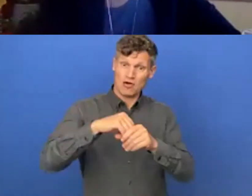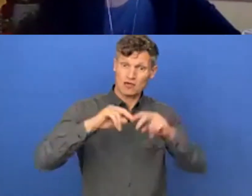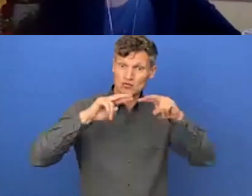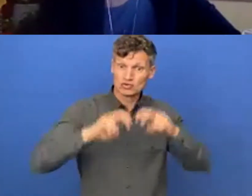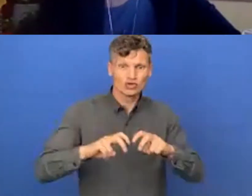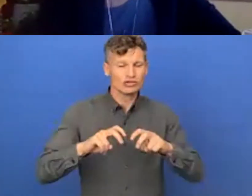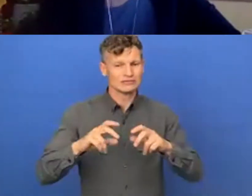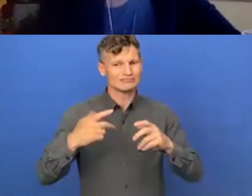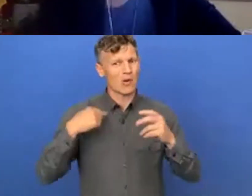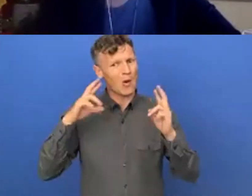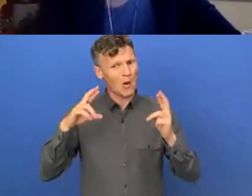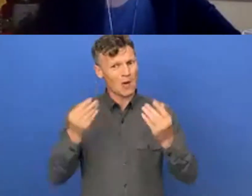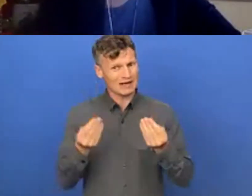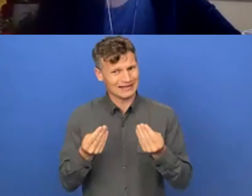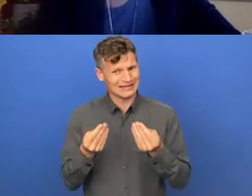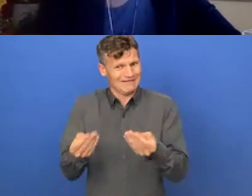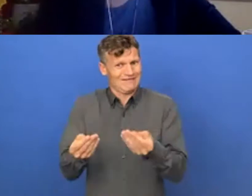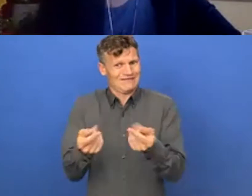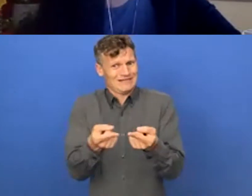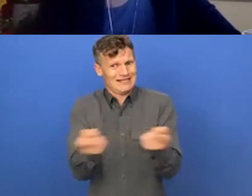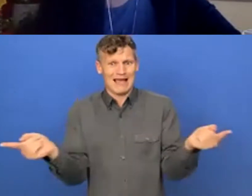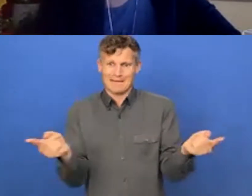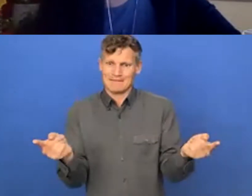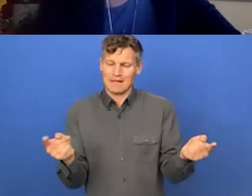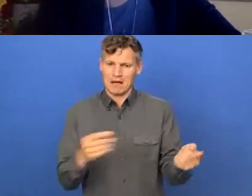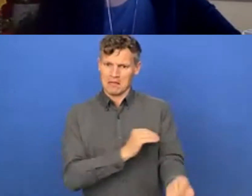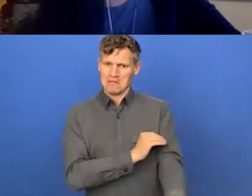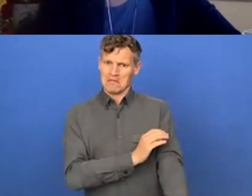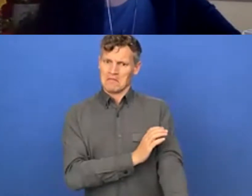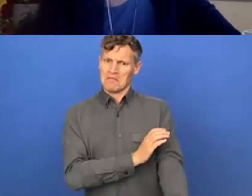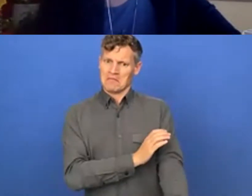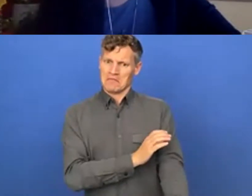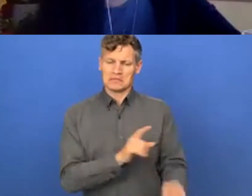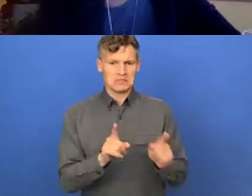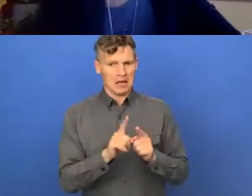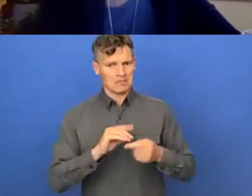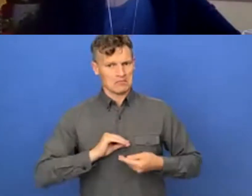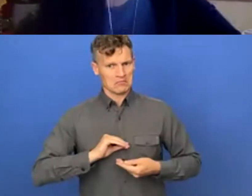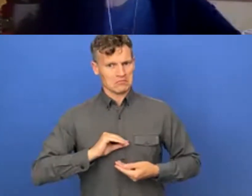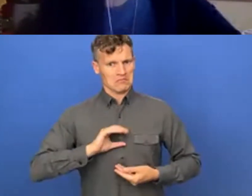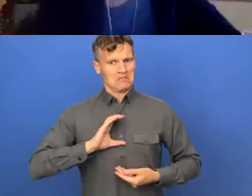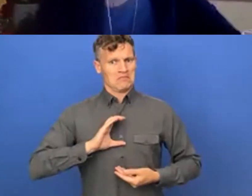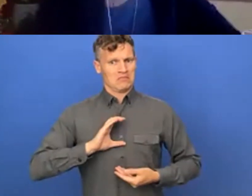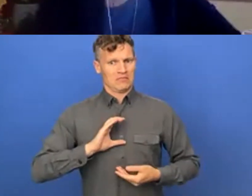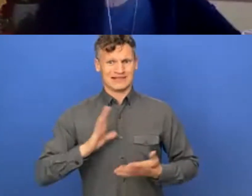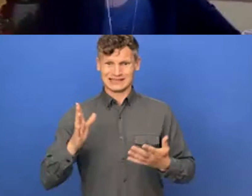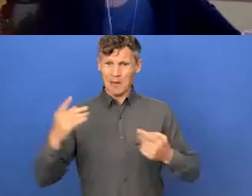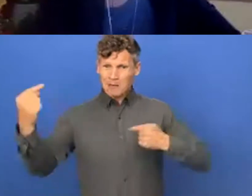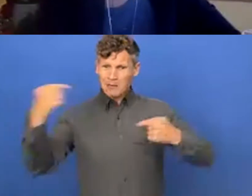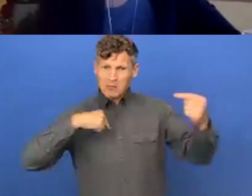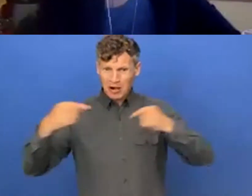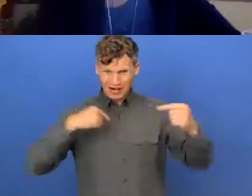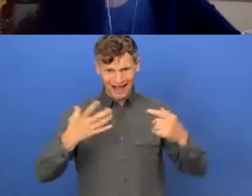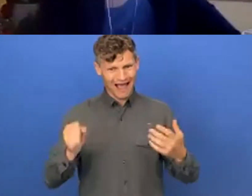brings confidence that, for example, bullying is something that is not immovable. It is something that can